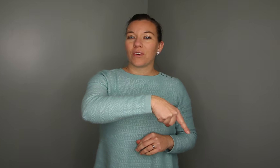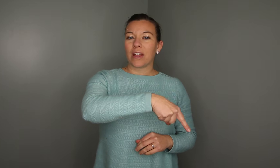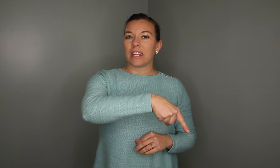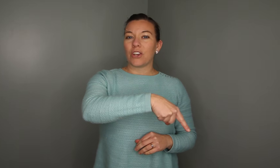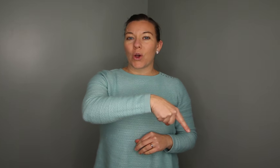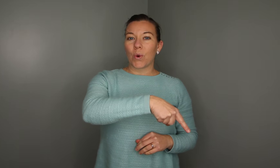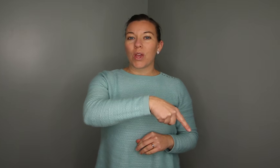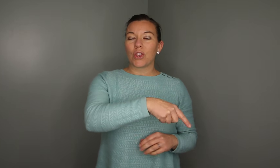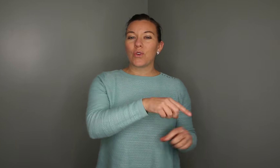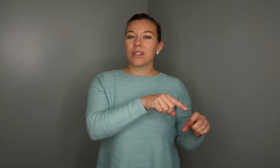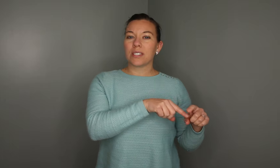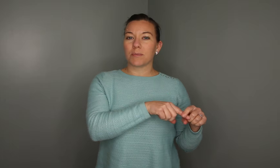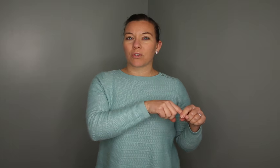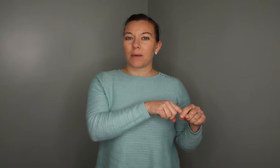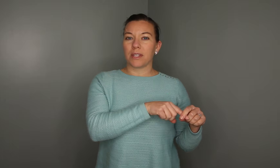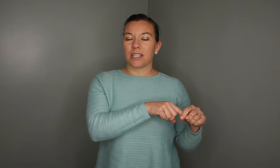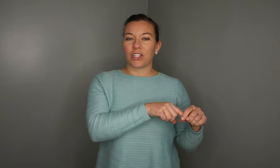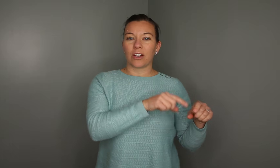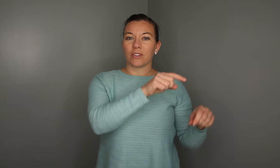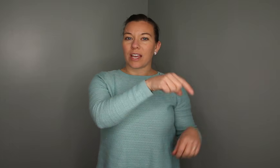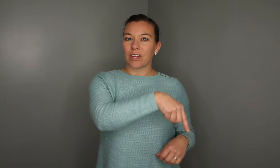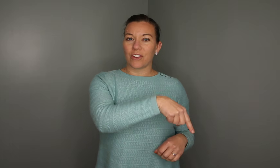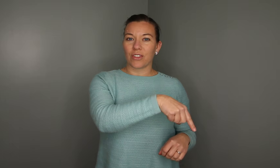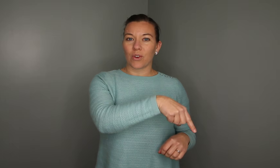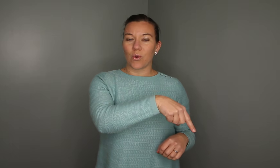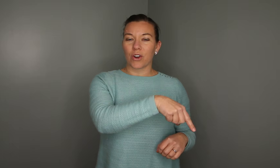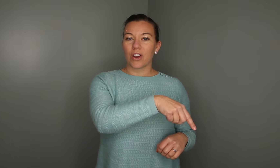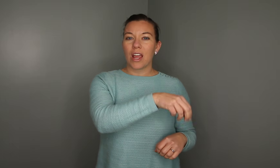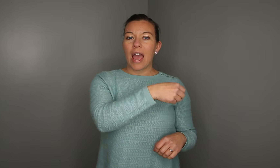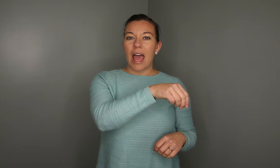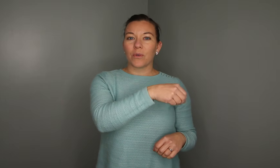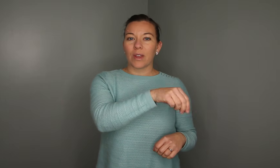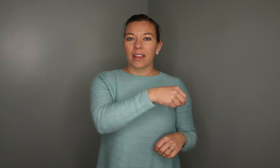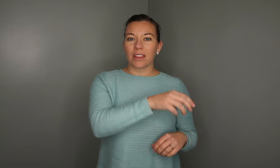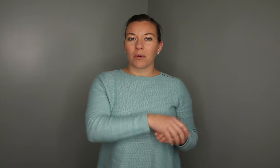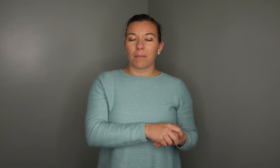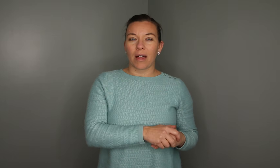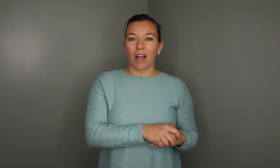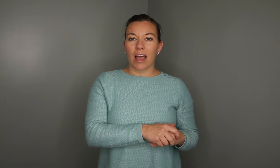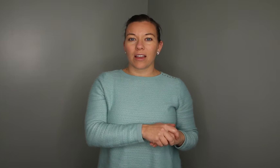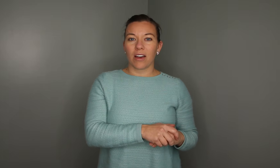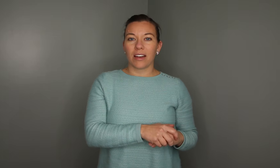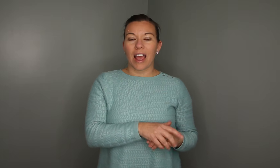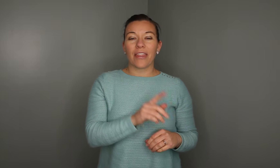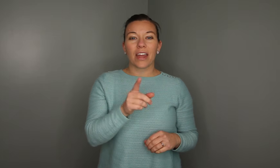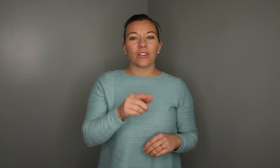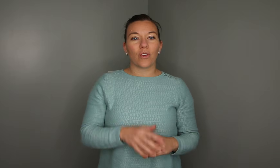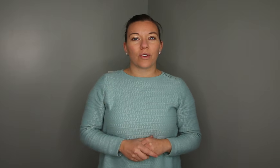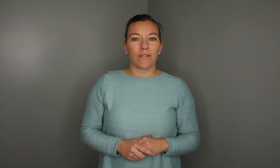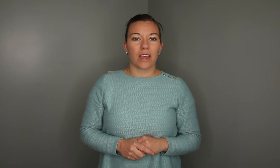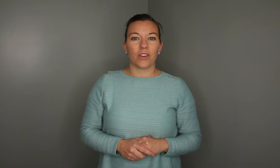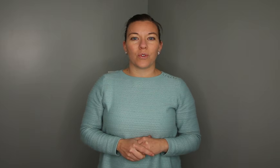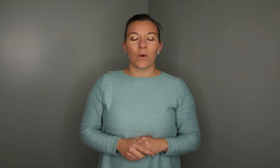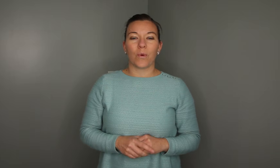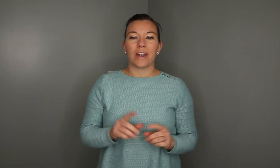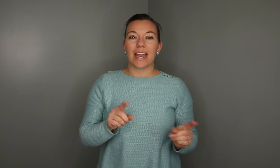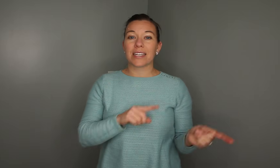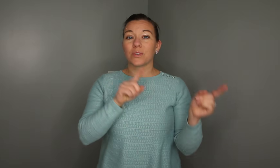already know, you can subscribe to the channel down here in the corner and ring that little bell icon, and that'll notify you when next